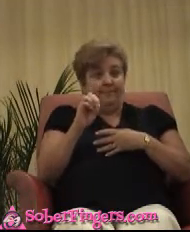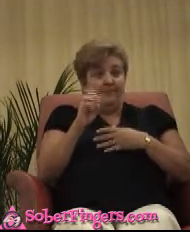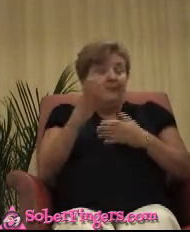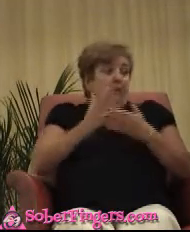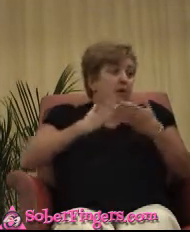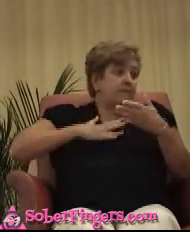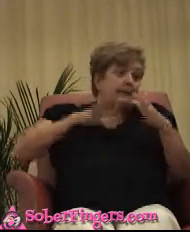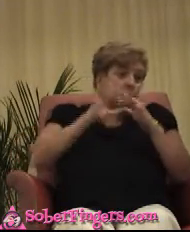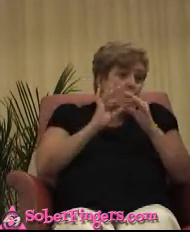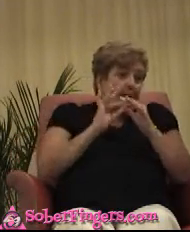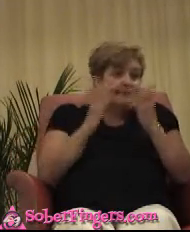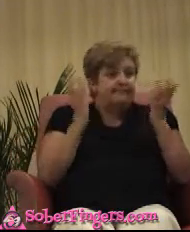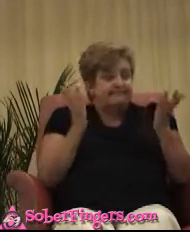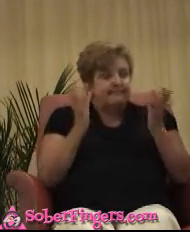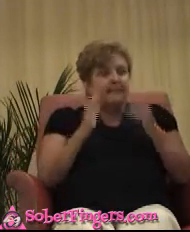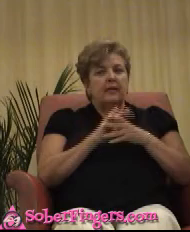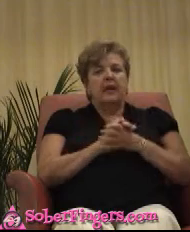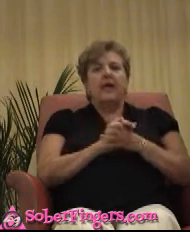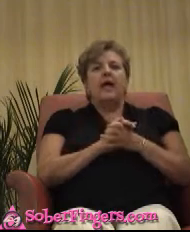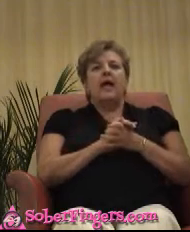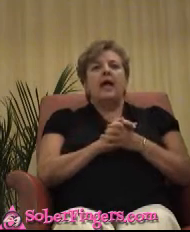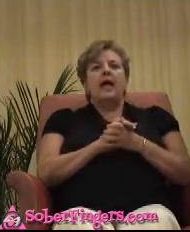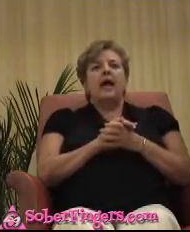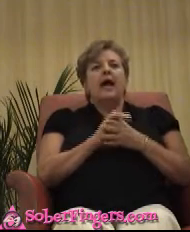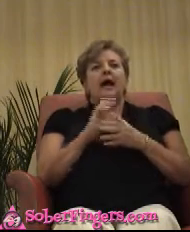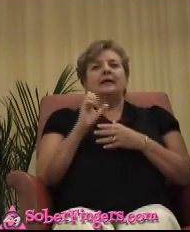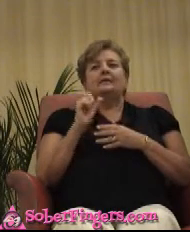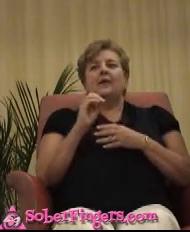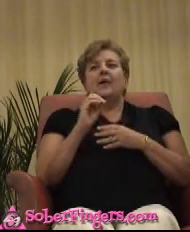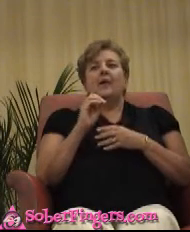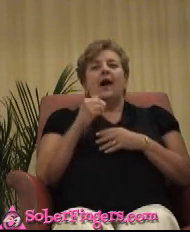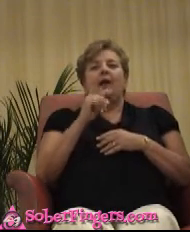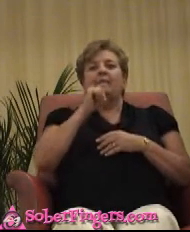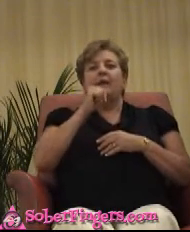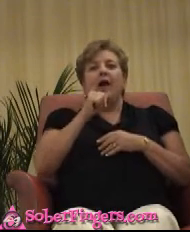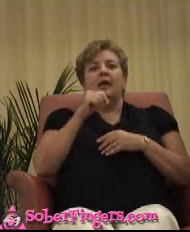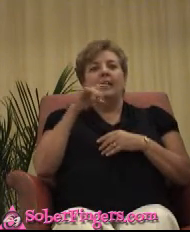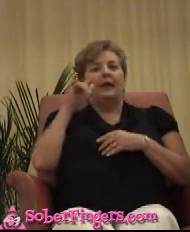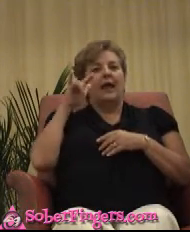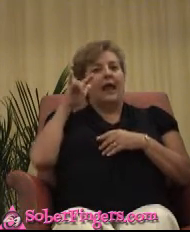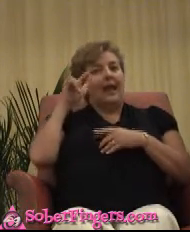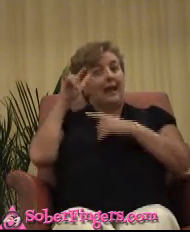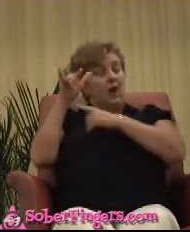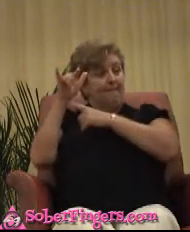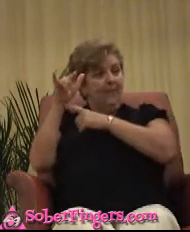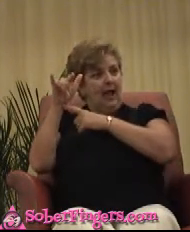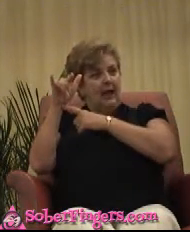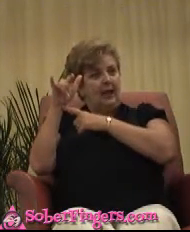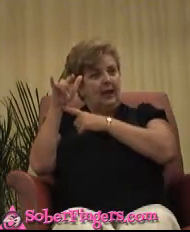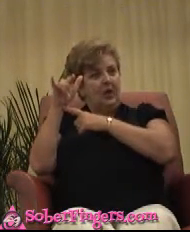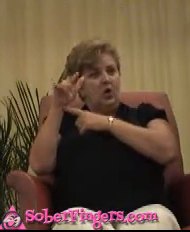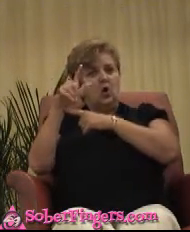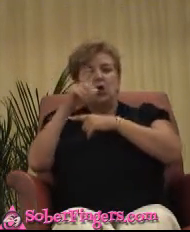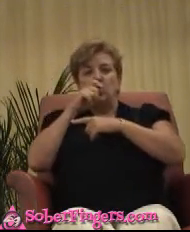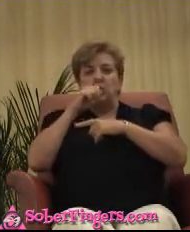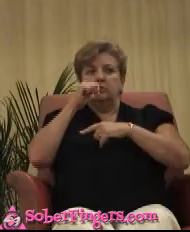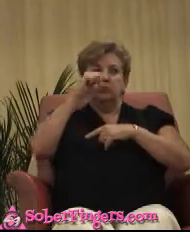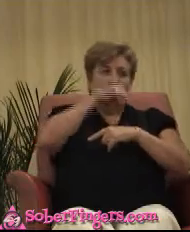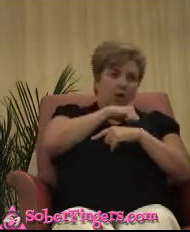make a distinction that I'm not an airline pilot who was a drunk. I was a drunk. Through a lot of good fortune